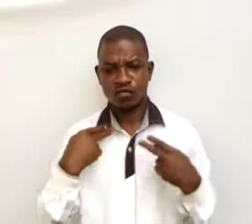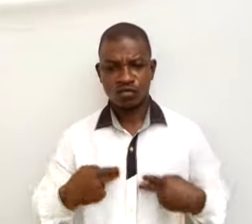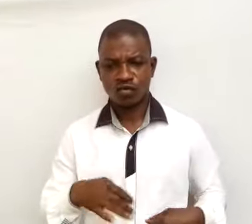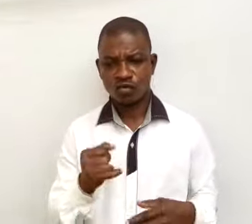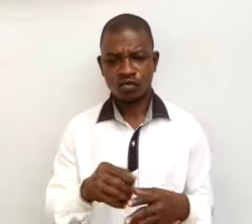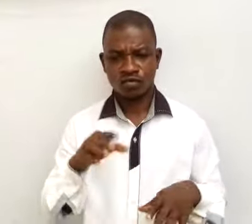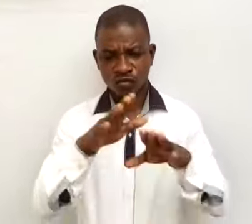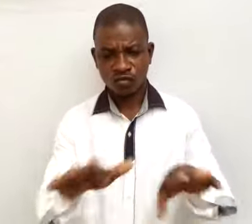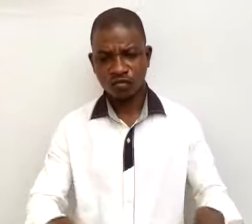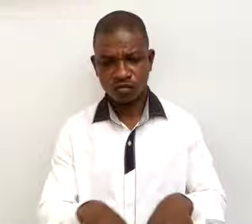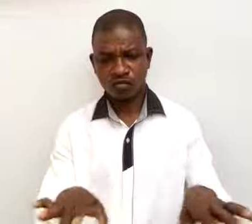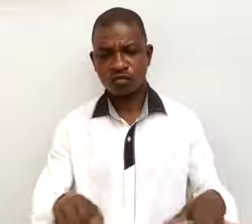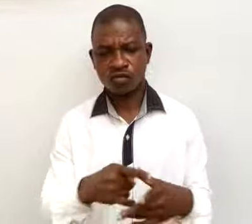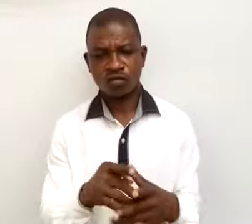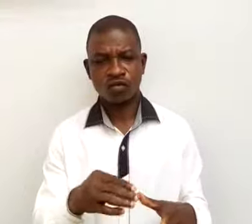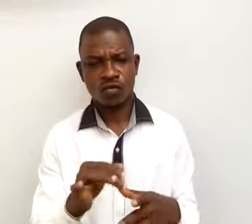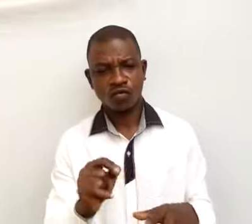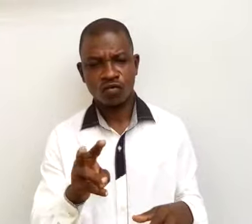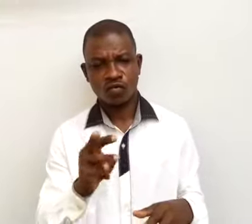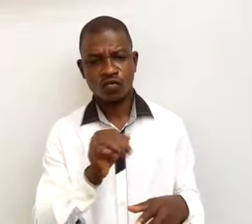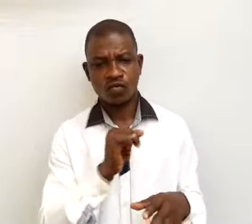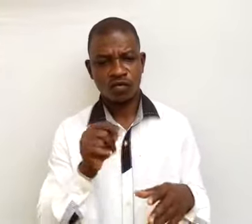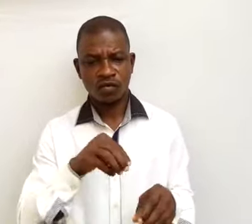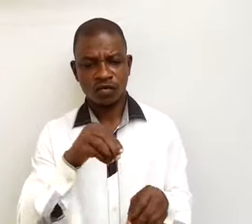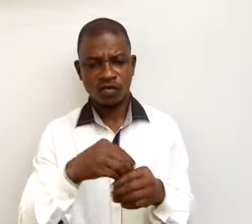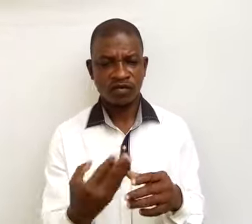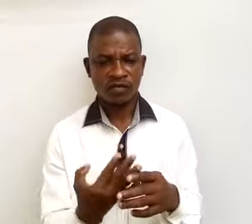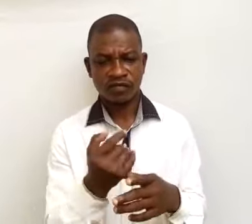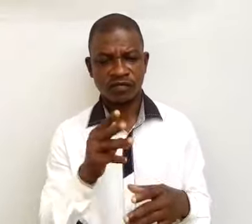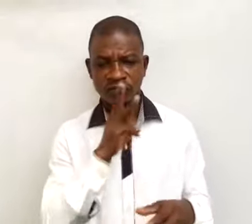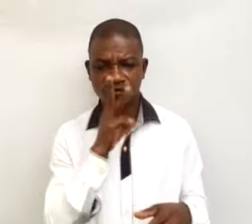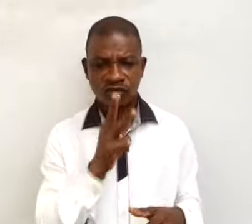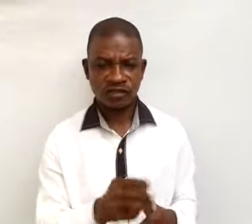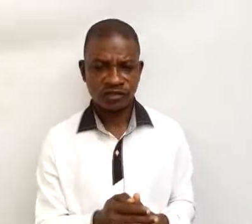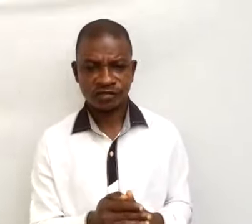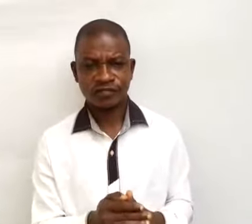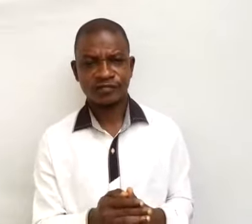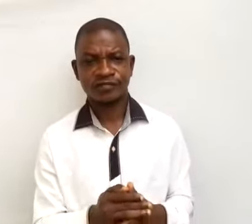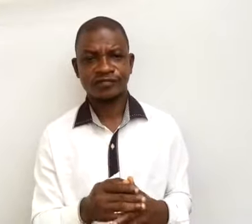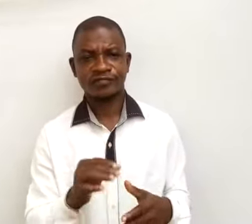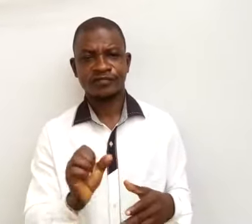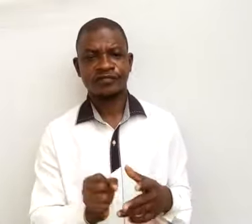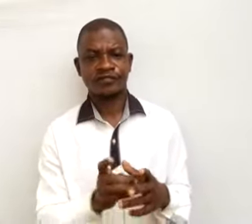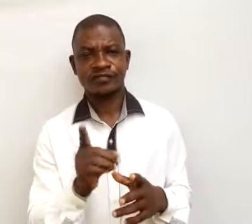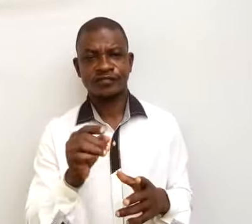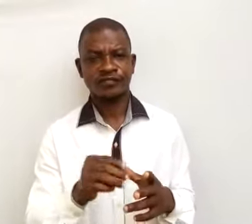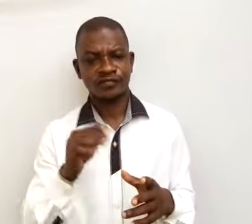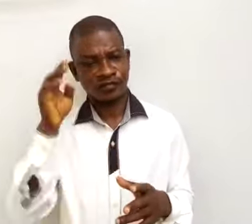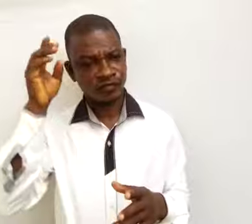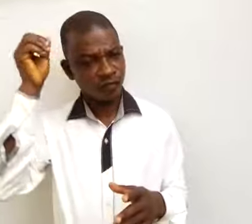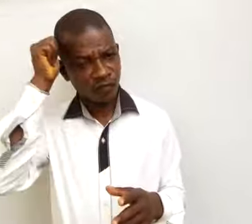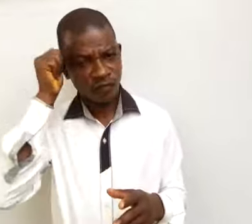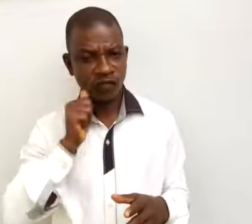swimming or wading in infested water. Adult fluke mature in the